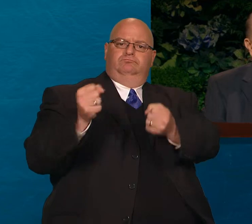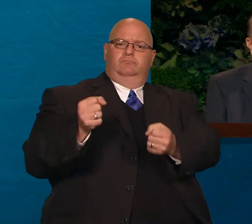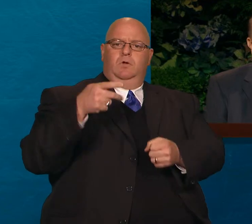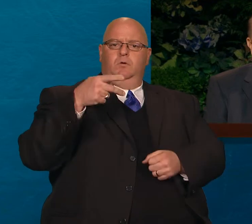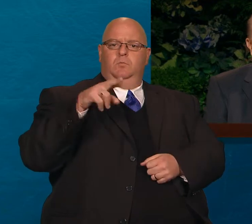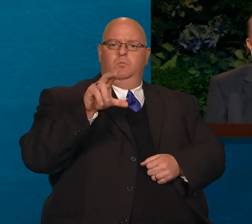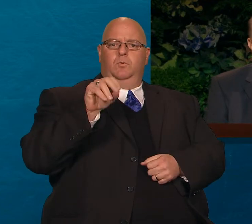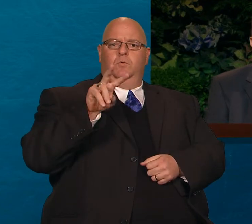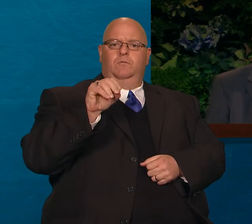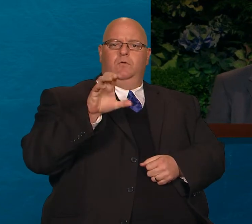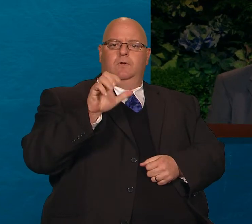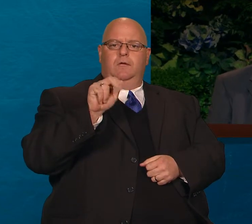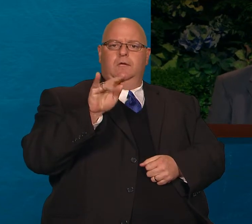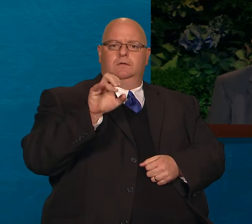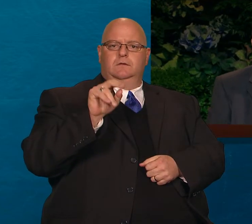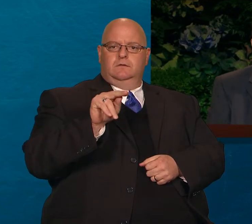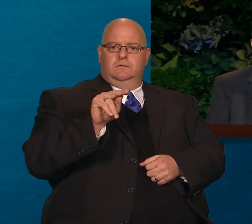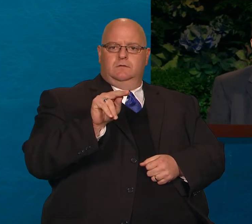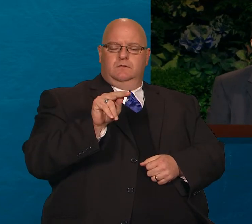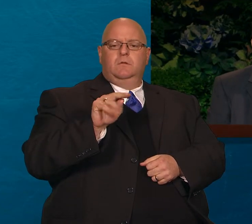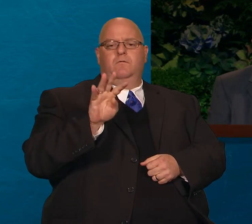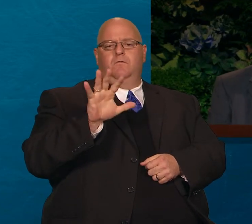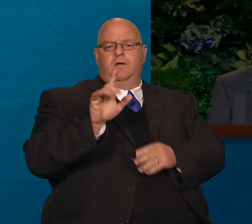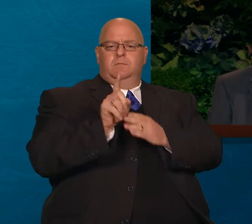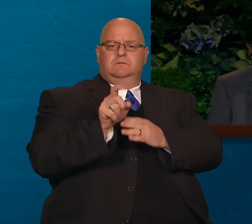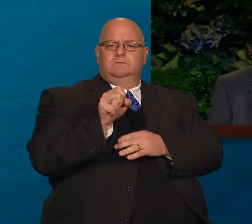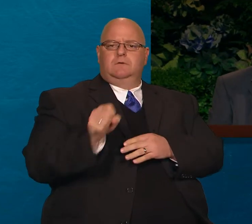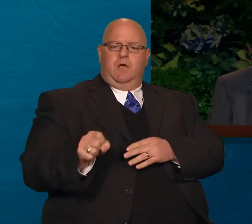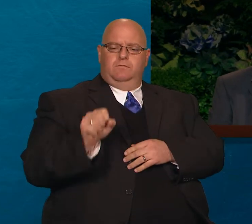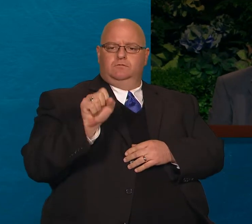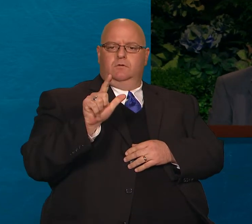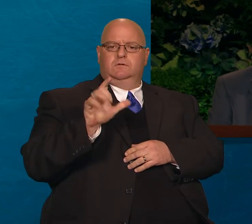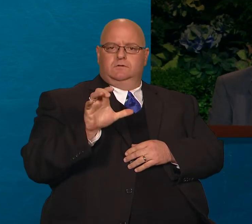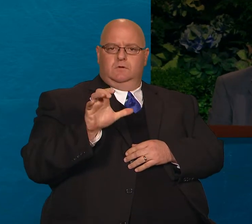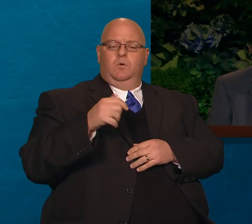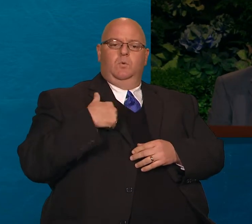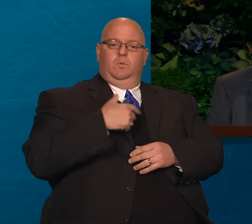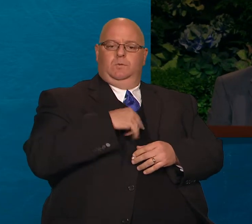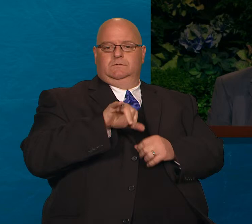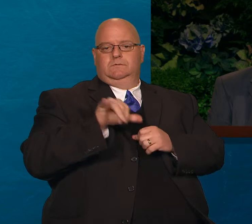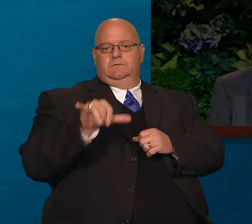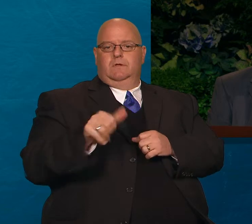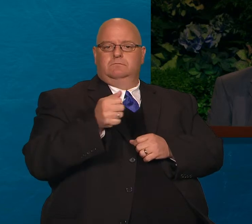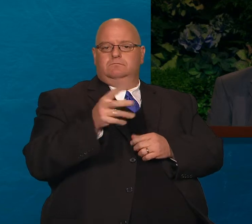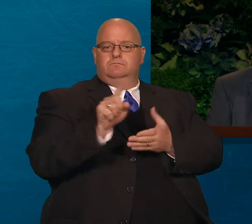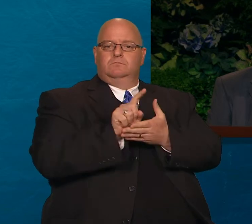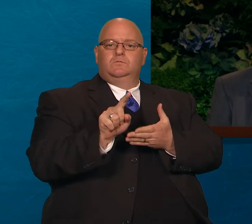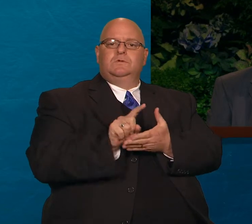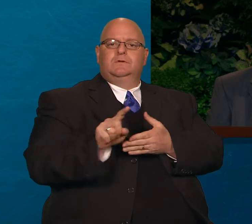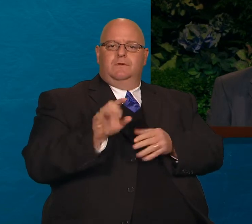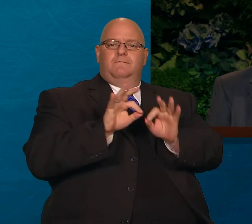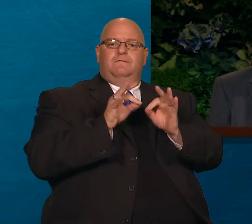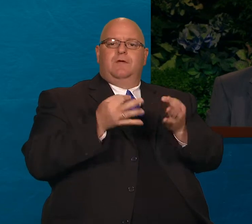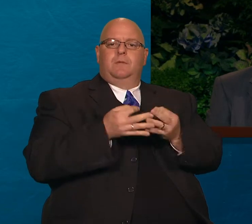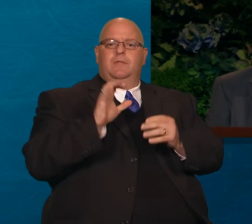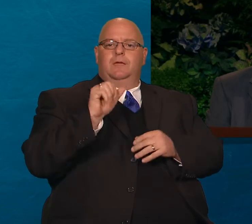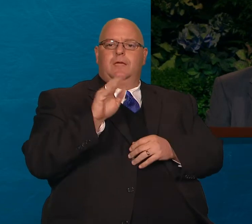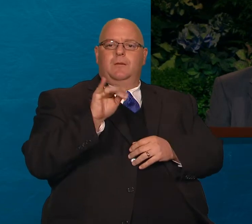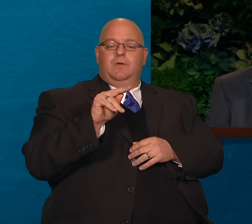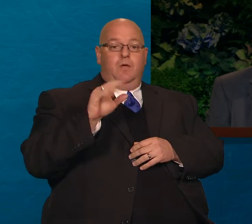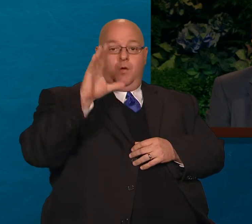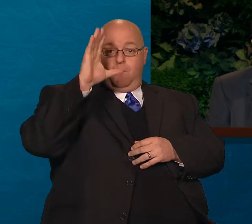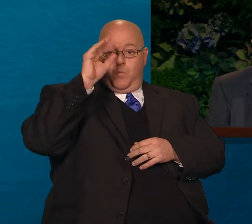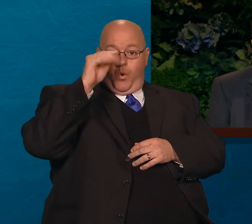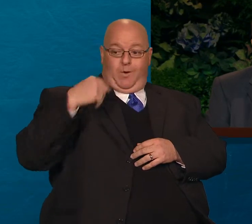miles south and a little east of Salt Lake City, where we would stay in the family cabin for several weeks. We boys were